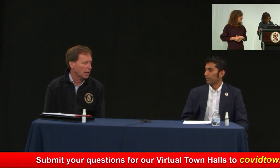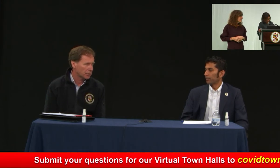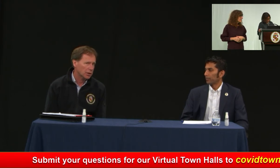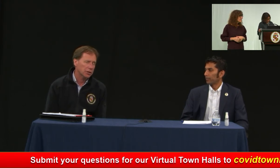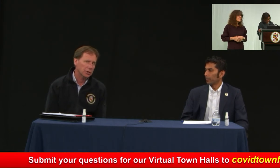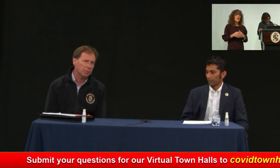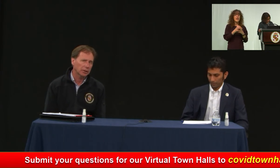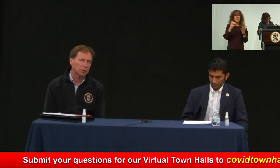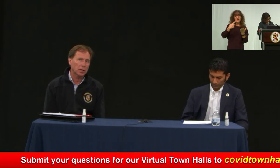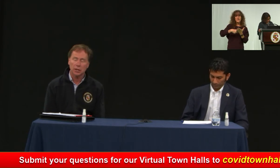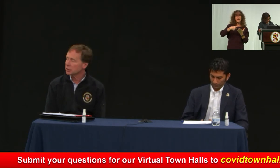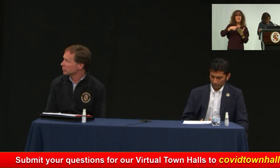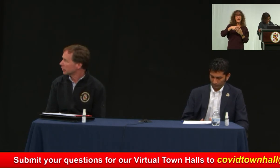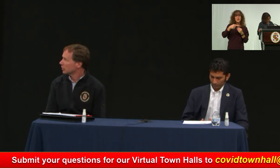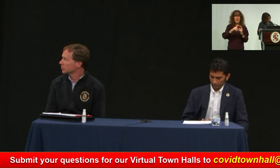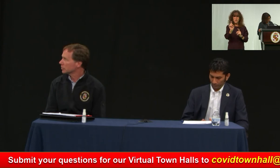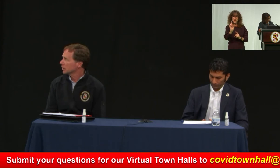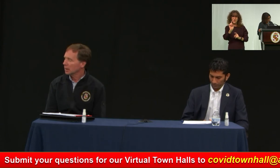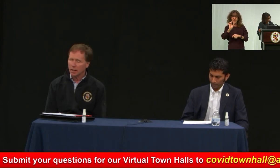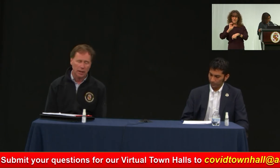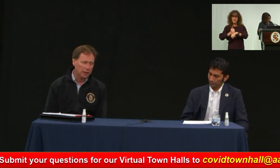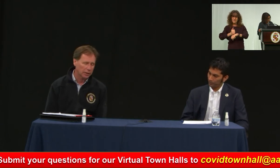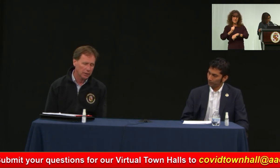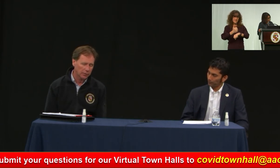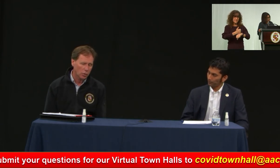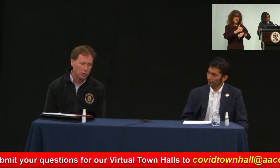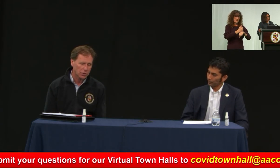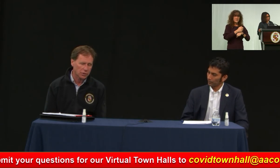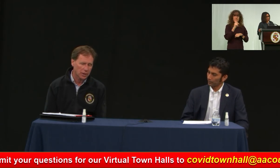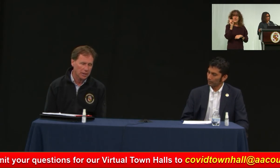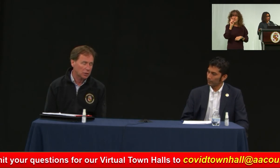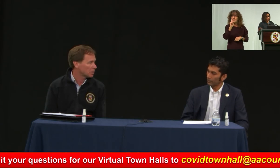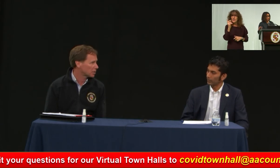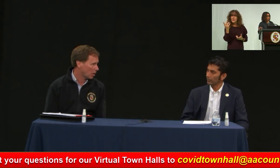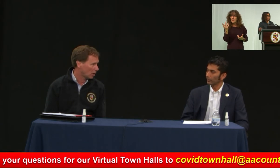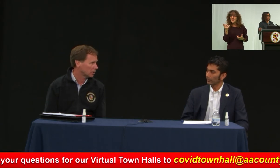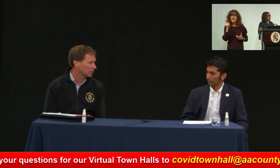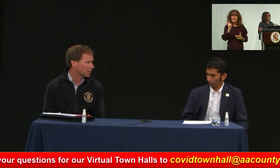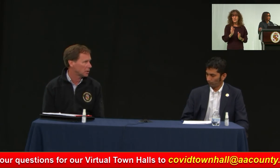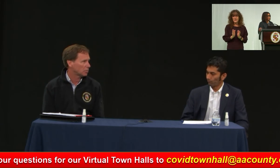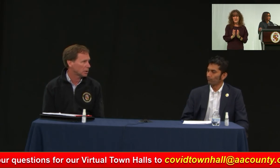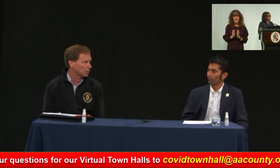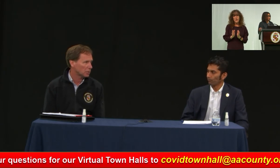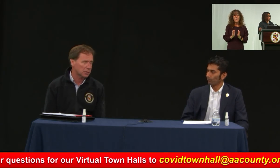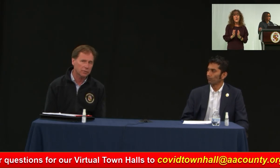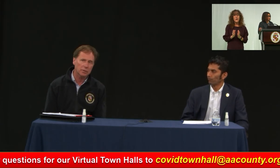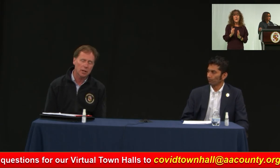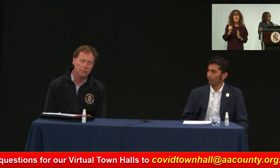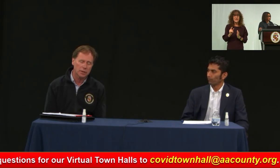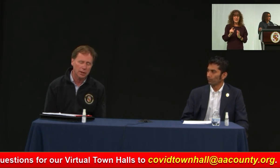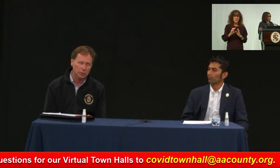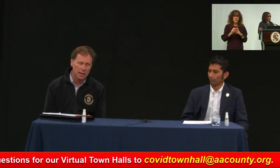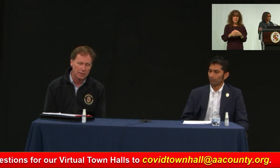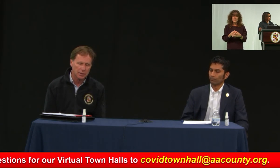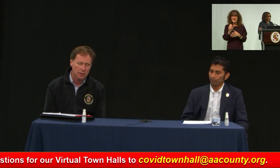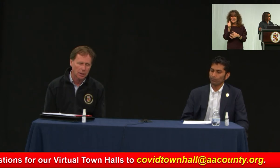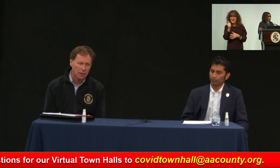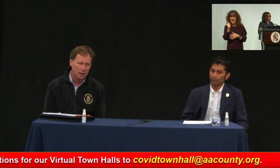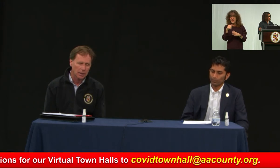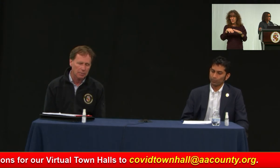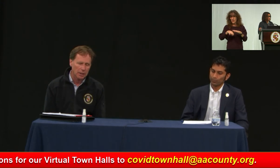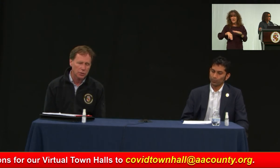there's been a lot of discussion about the locations for those. And of course, they need to be small. They need to be in groups of 10 or